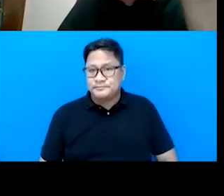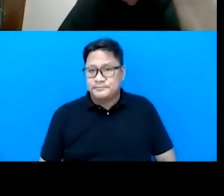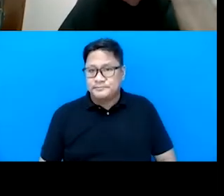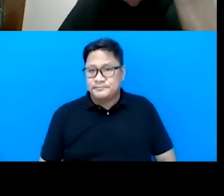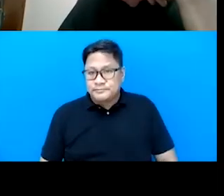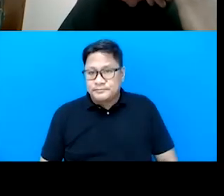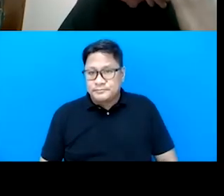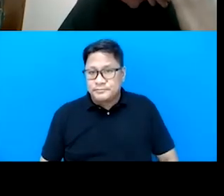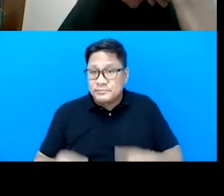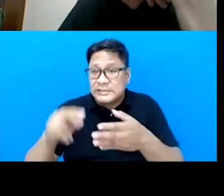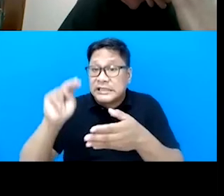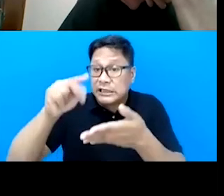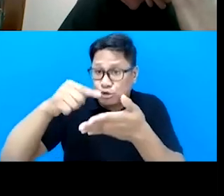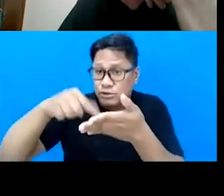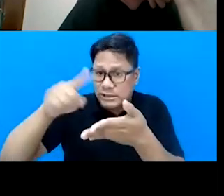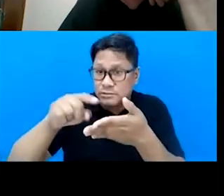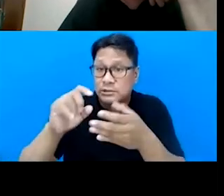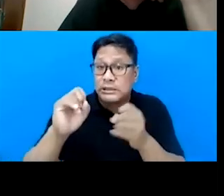You need to check that to make sure.